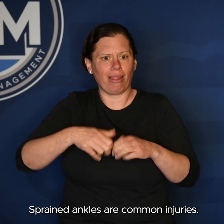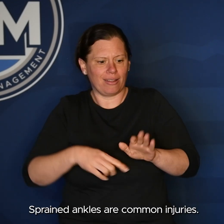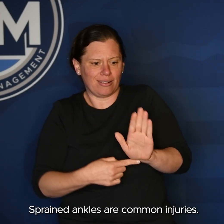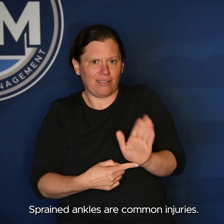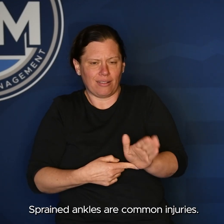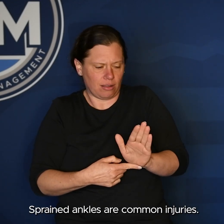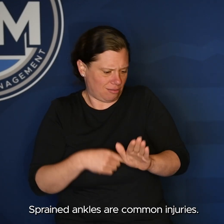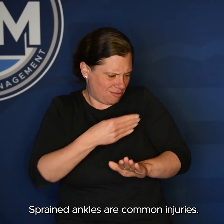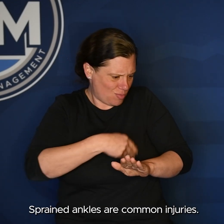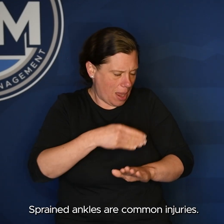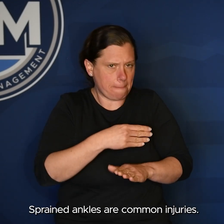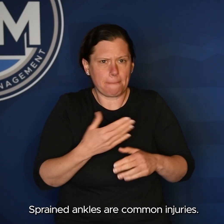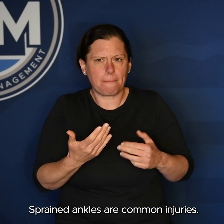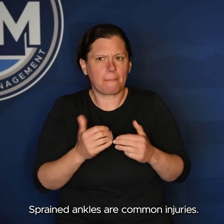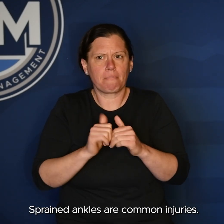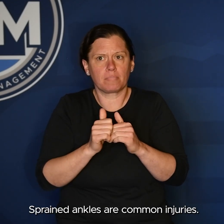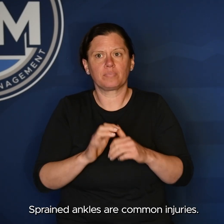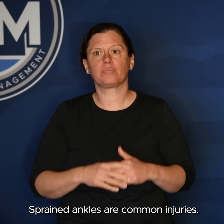Sprained ankles are common injuries.